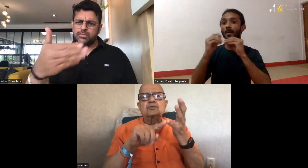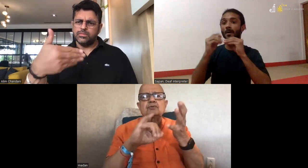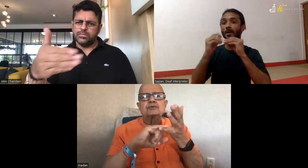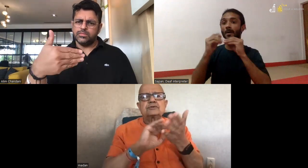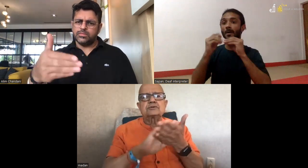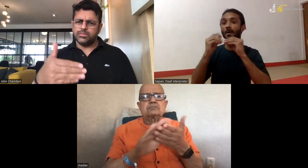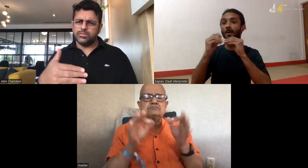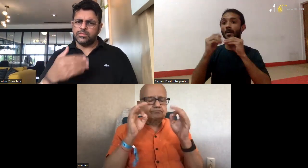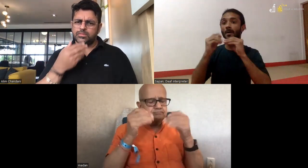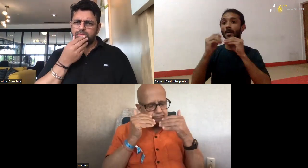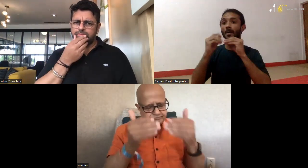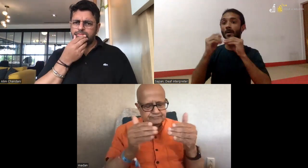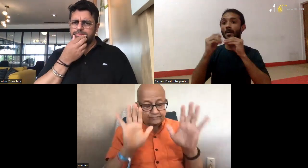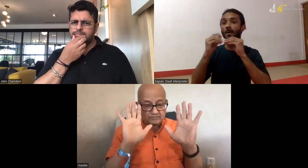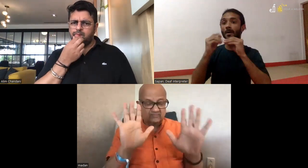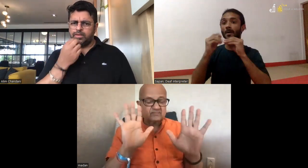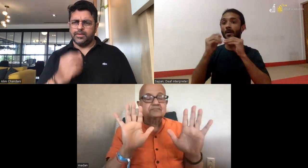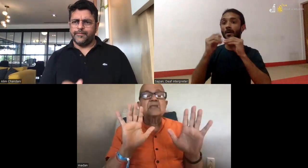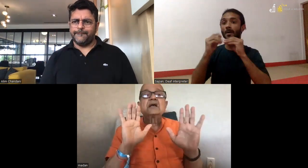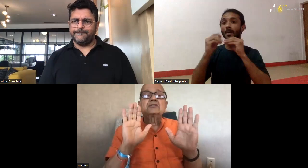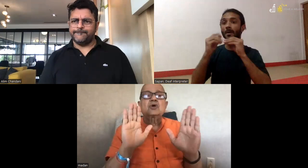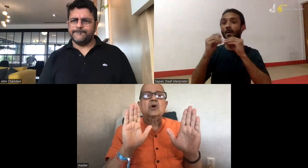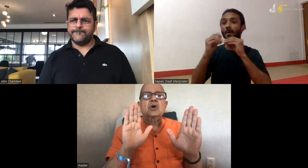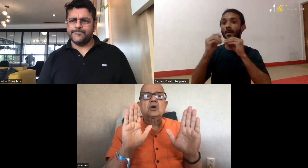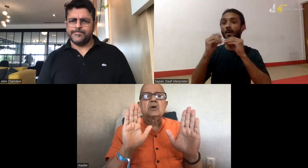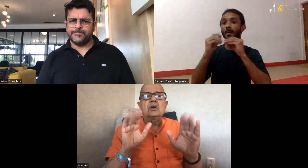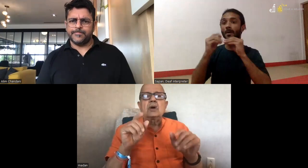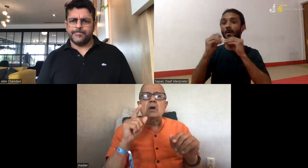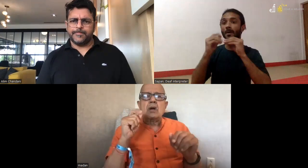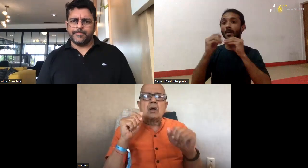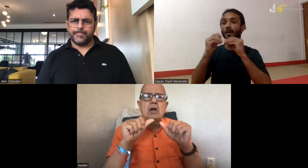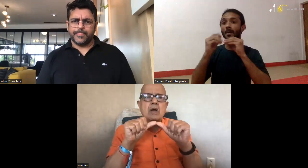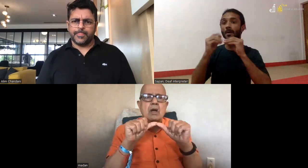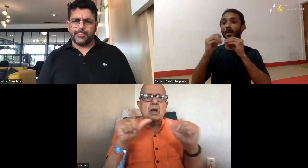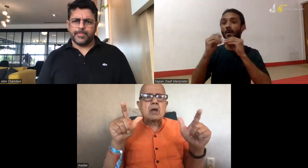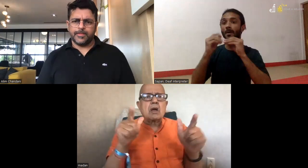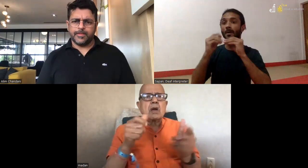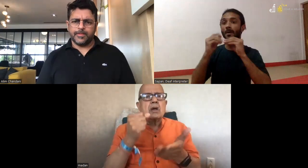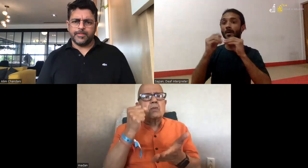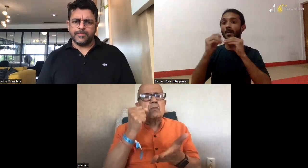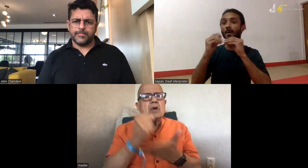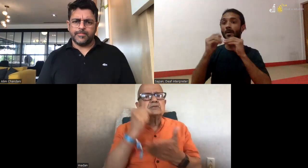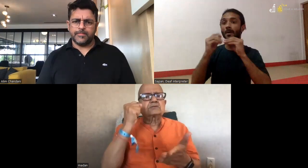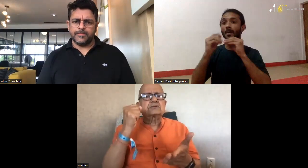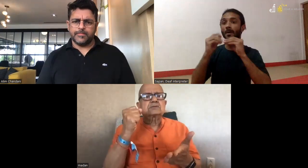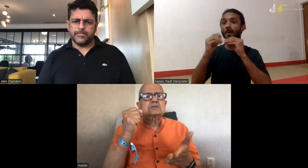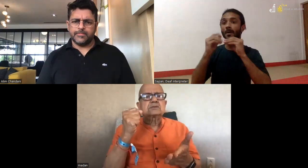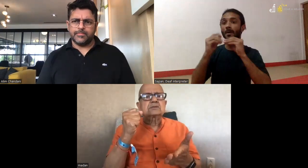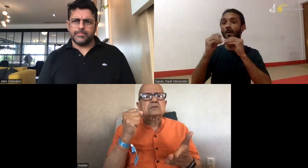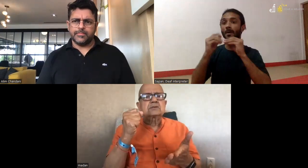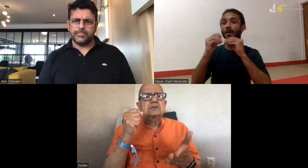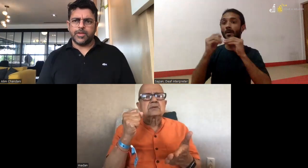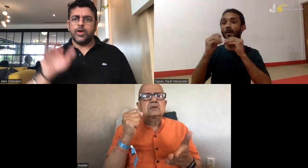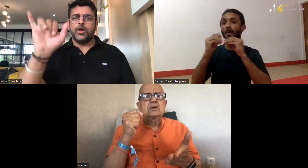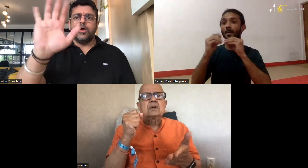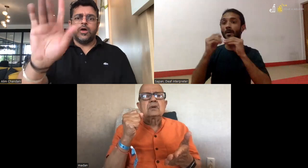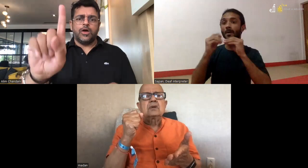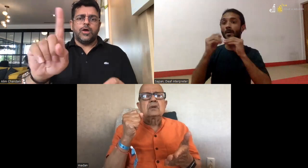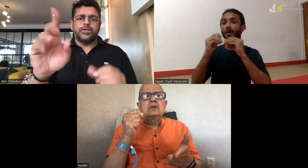school, they are hiring deaf teachers, and you can see over there. So when there is a